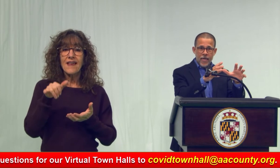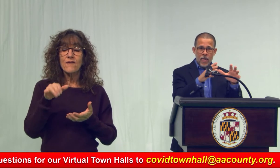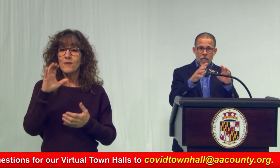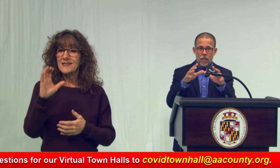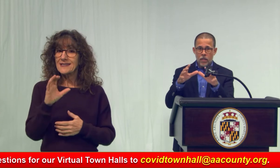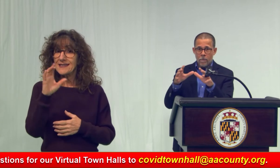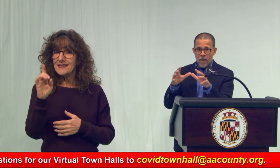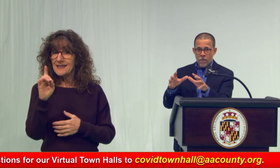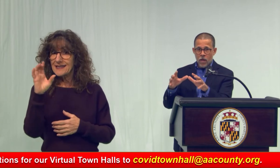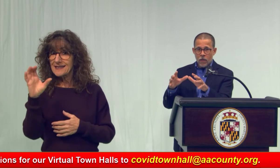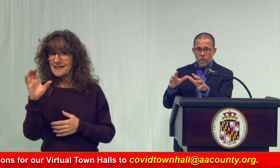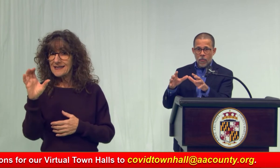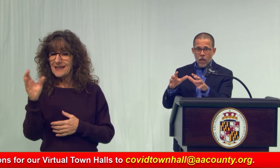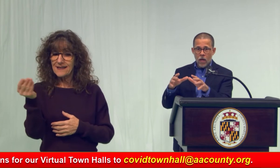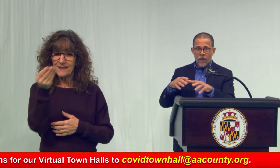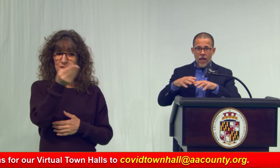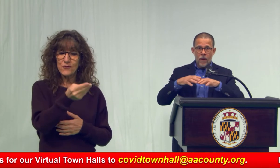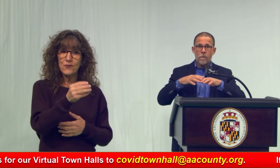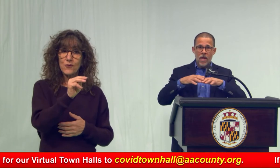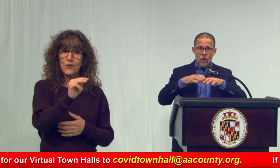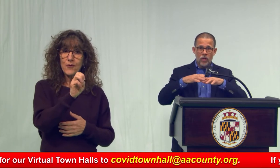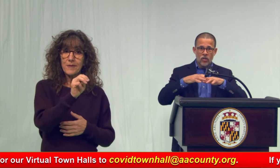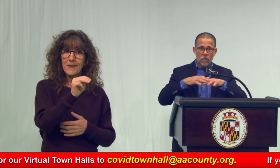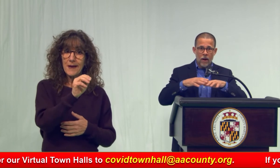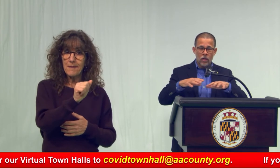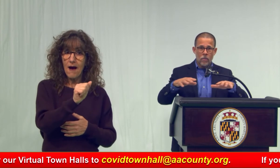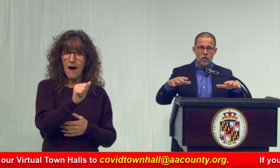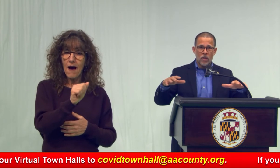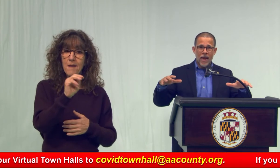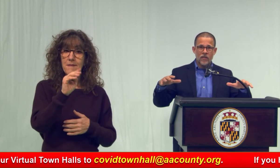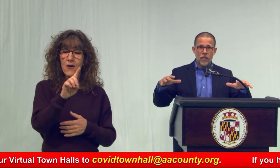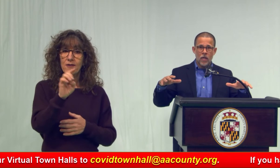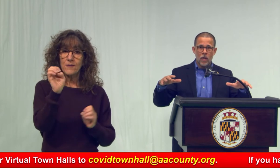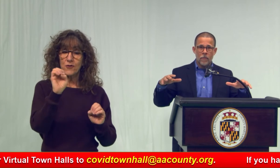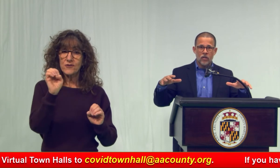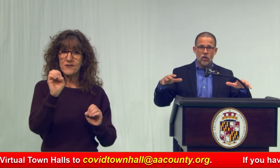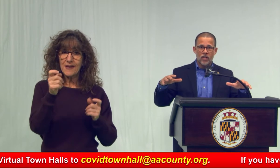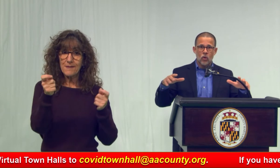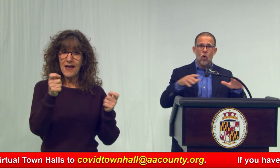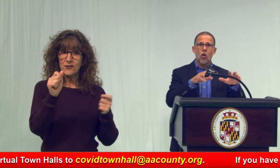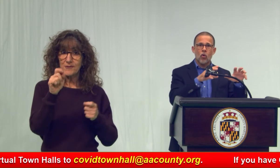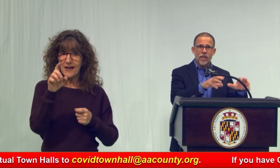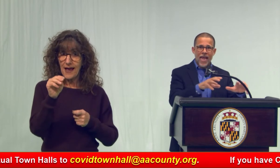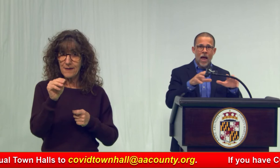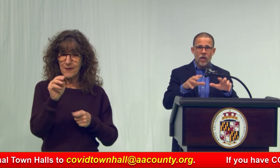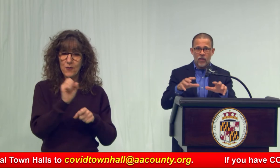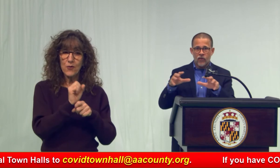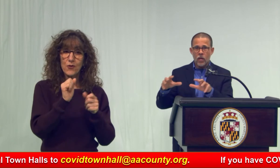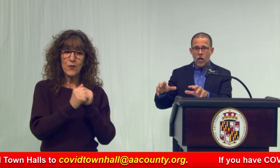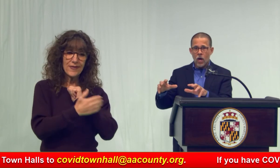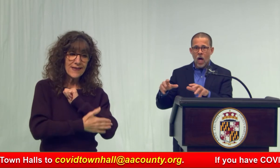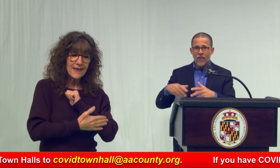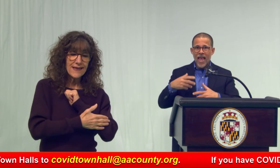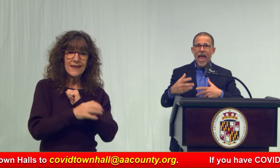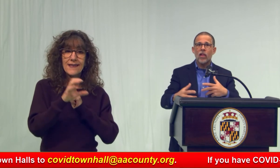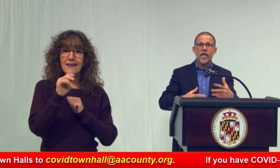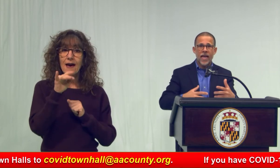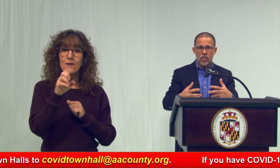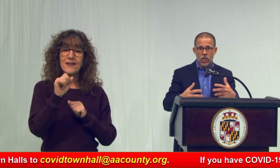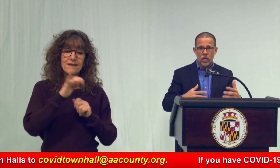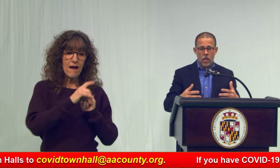CDC to MEMA. And then MEMA, which is the Maryland Emergency Management Administration, will work with counties on